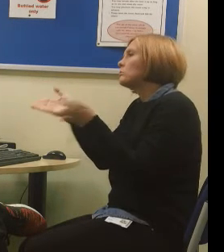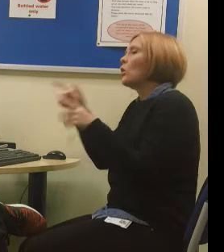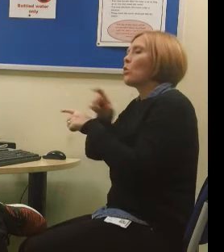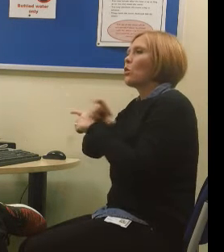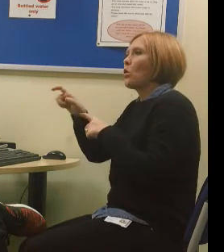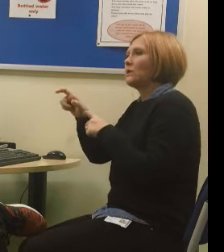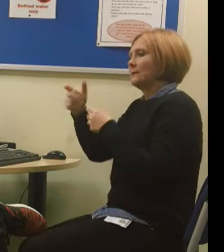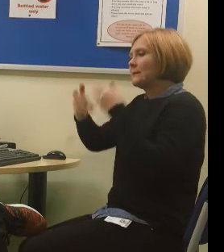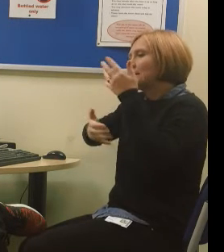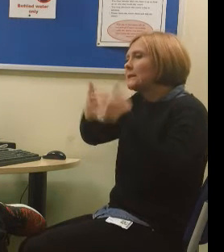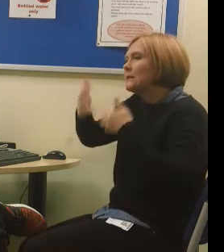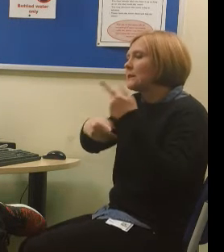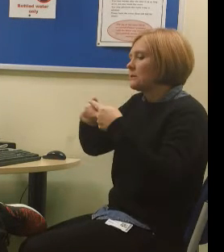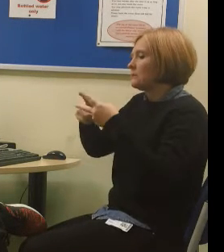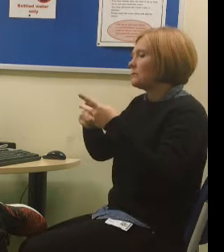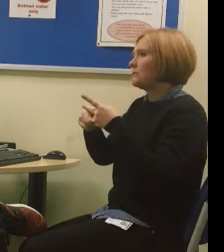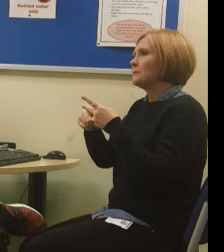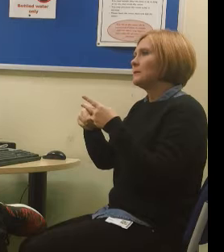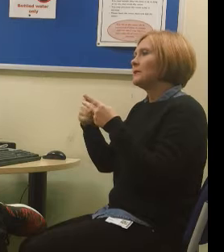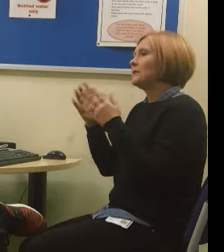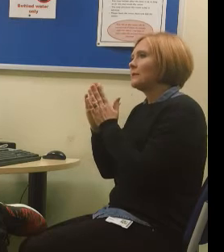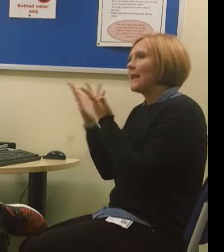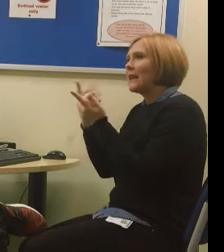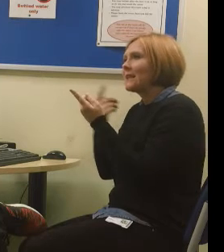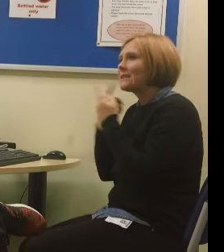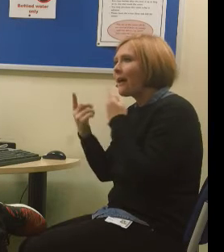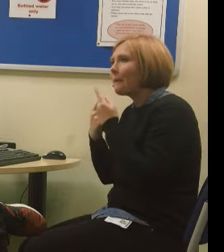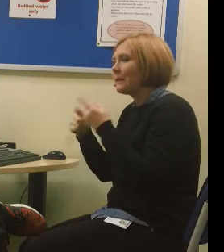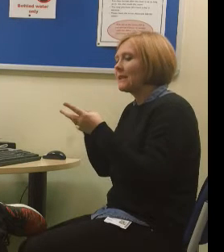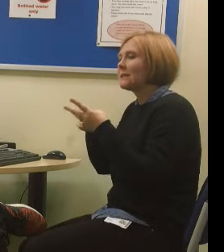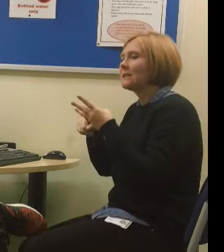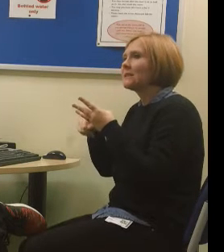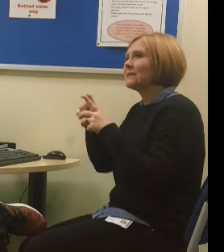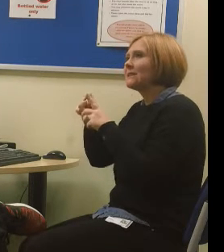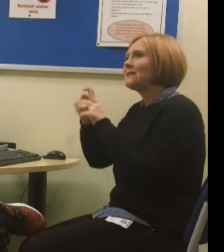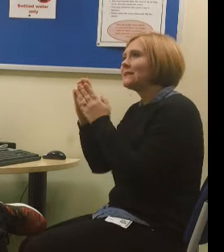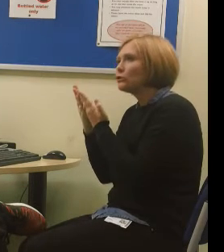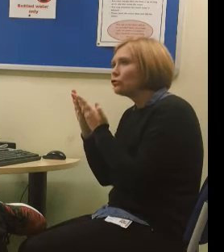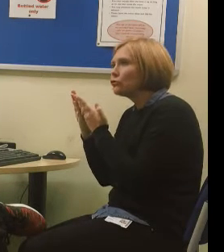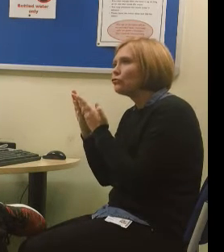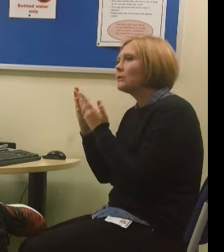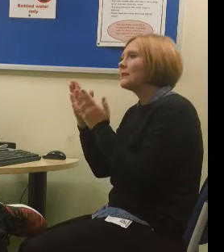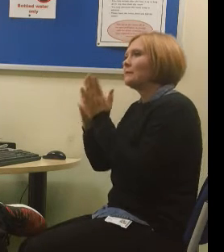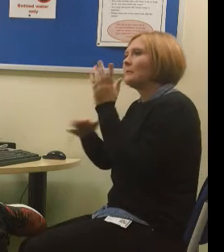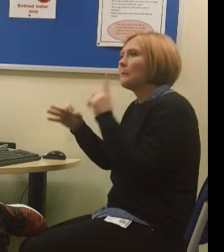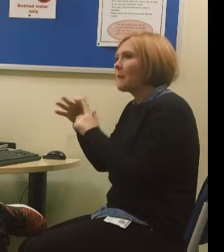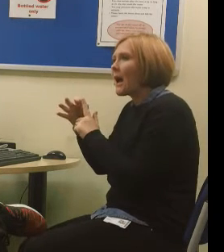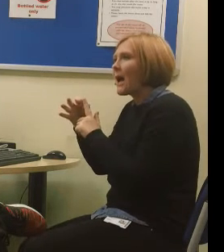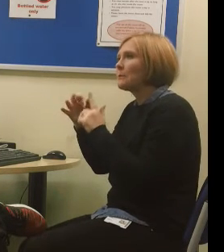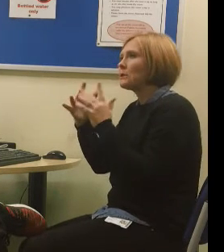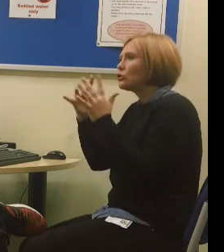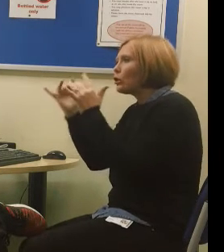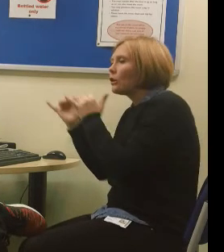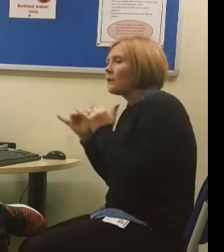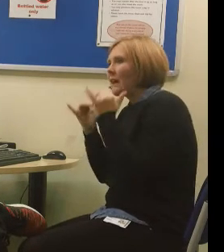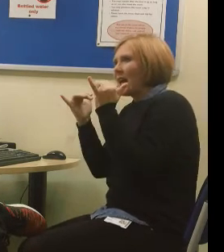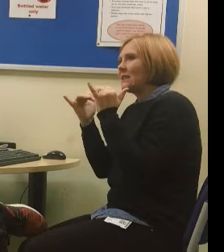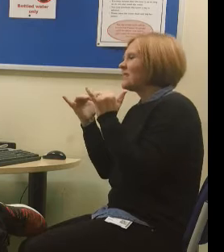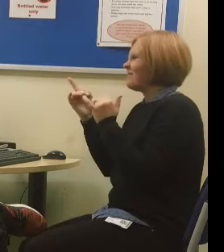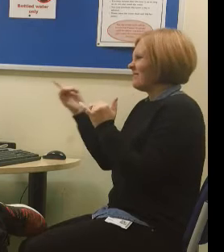data, encyclopedias, dictionaries, maps, surveys, all of that sort of thing. Things that you can't borrow, you wouldn't want to take home